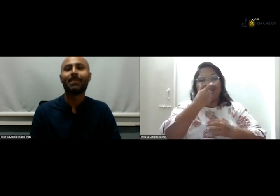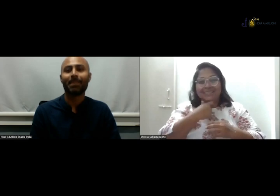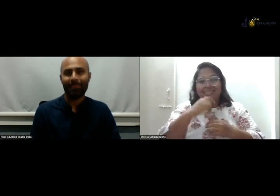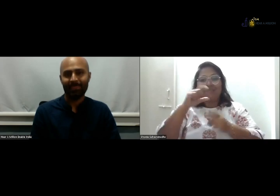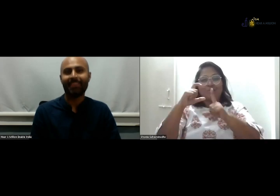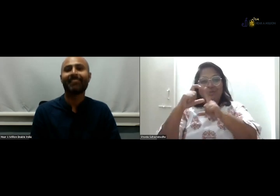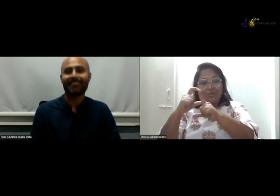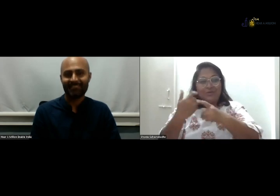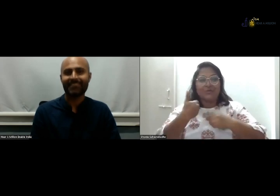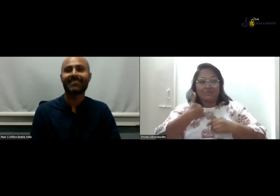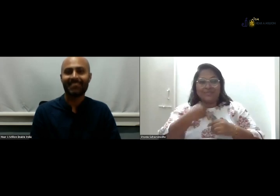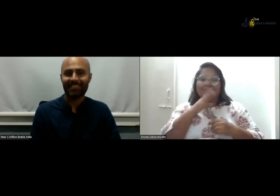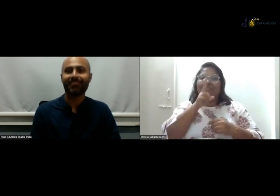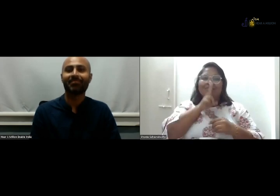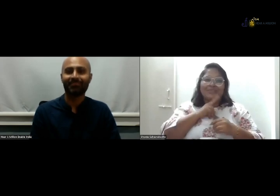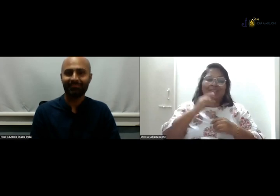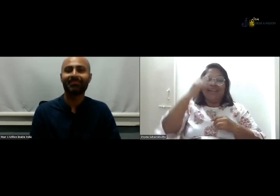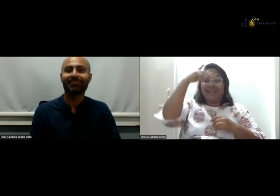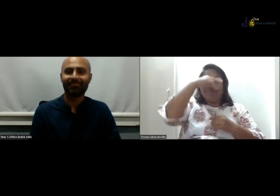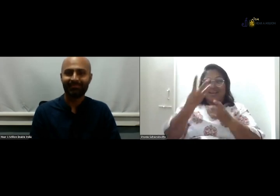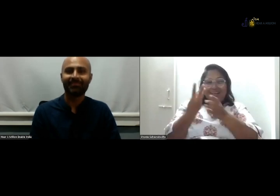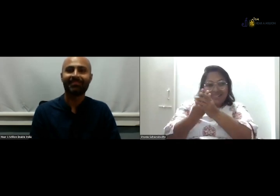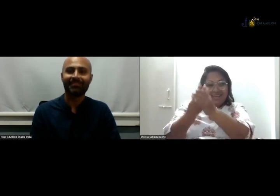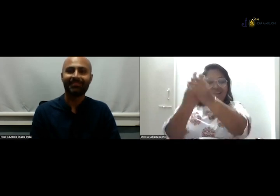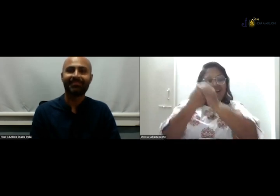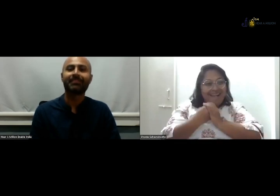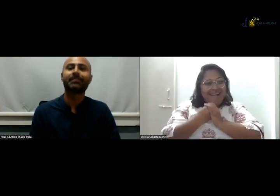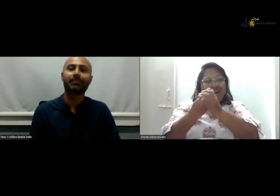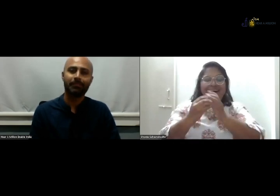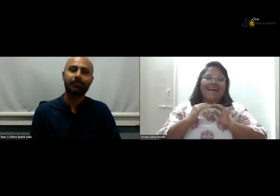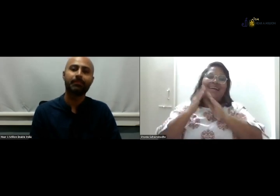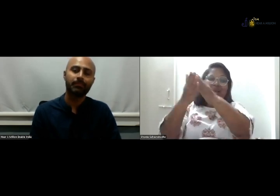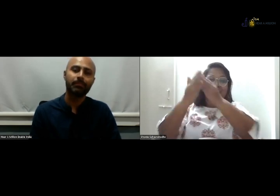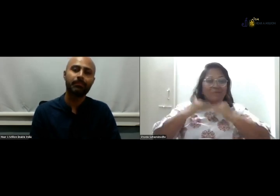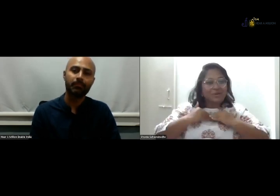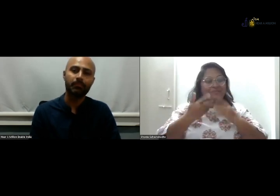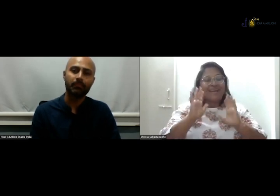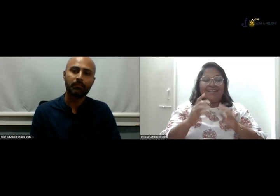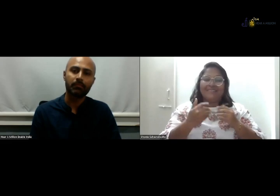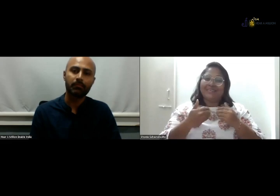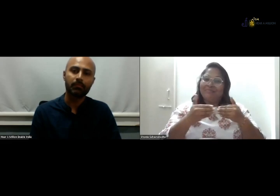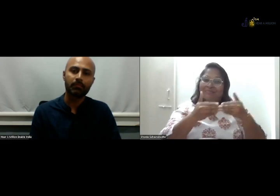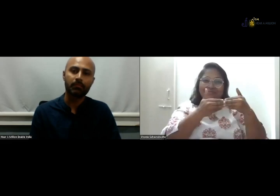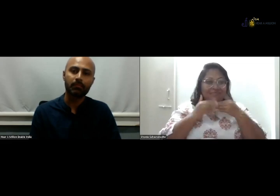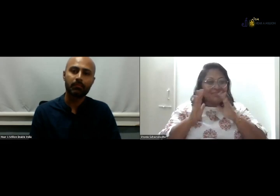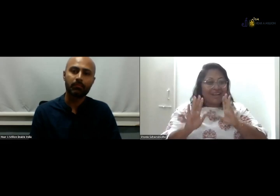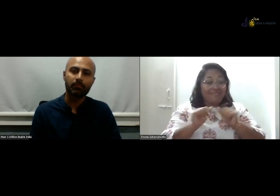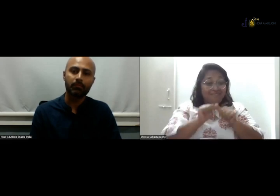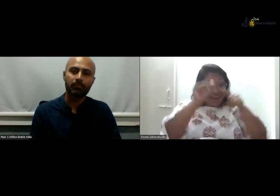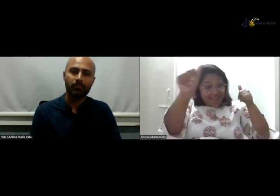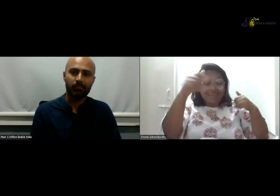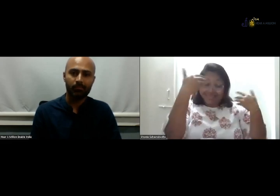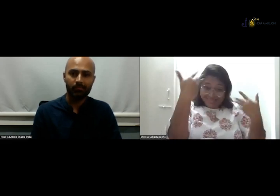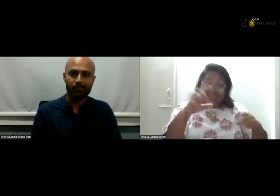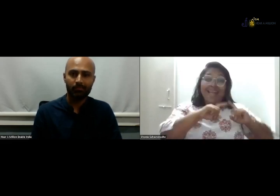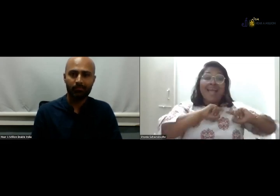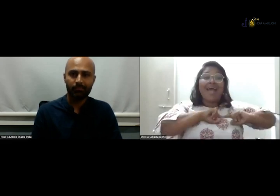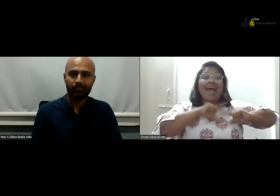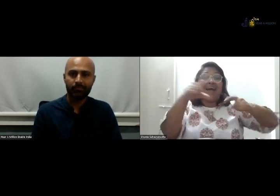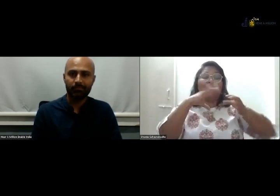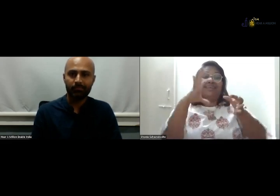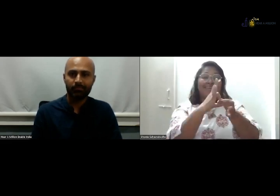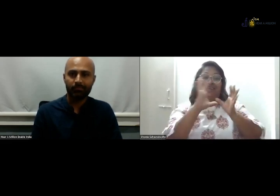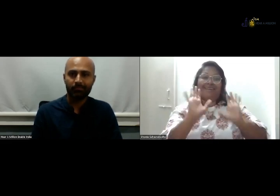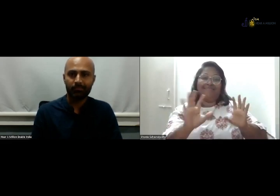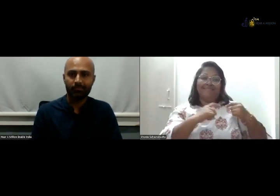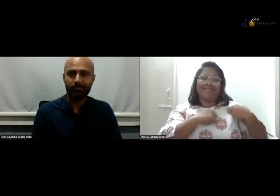So I used to go at her place, and me and my friends also, we used to go at her home, and